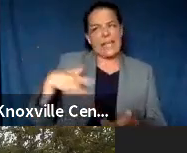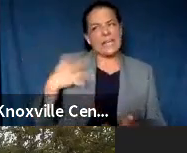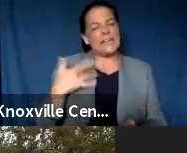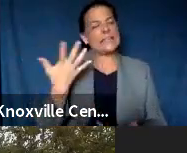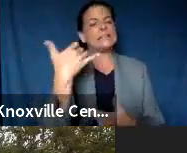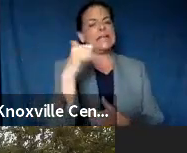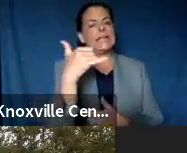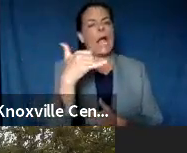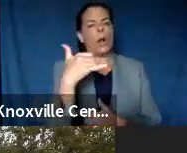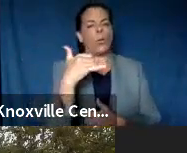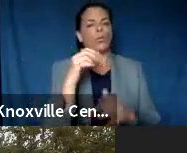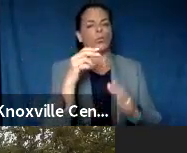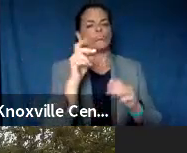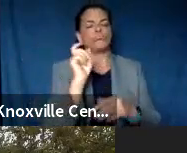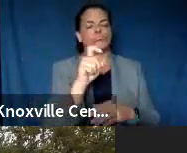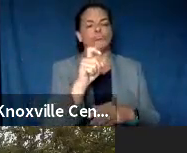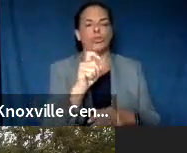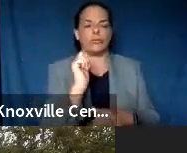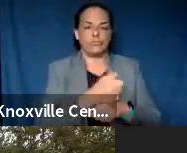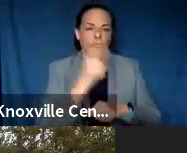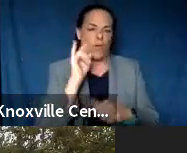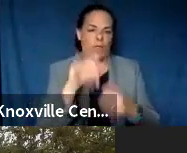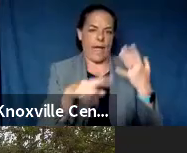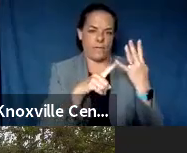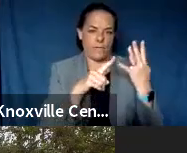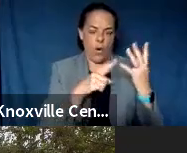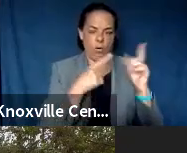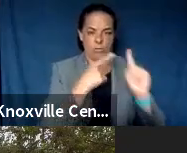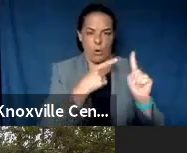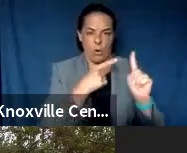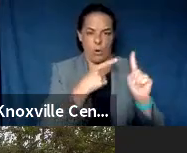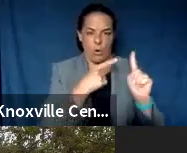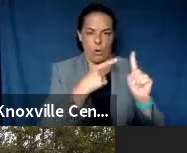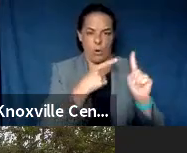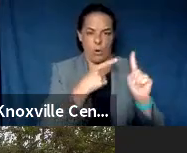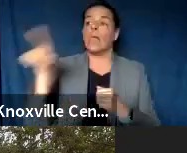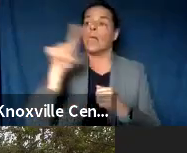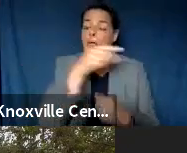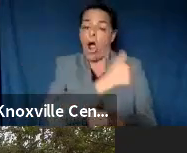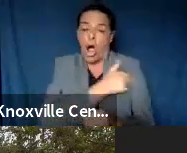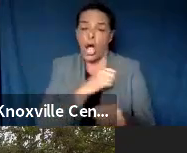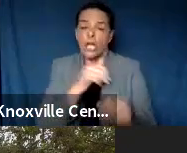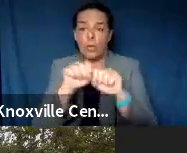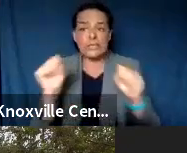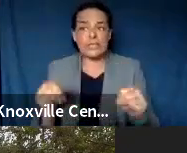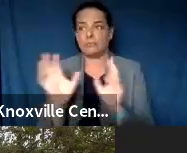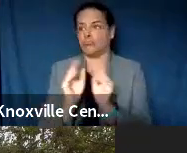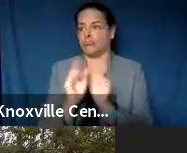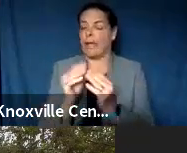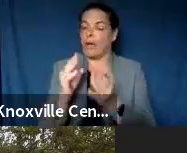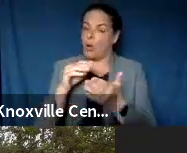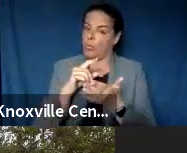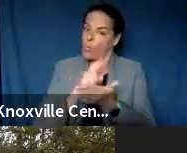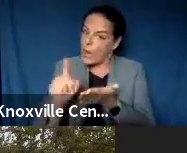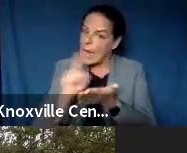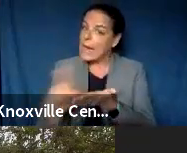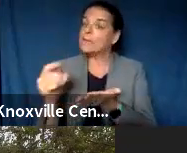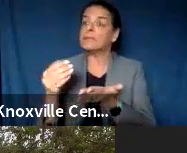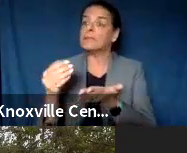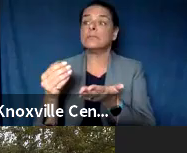yellow. As the hospital systems continue to meet at least weekly, assessing the situation and planning the response